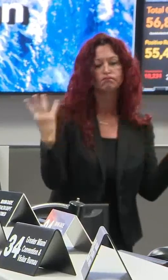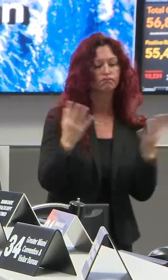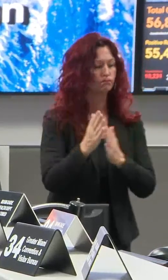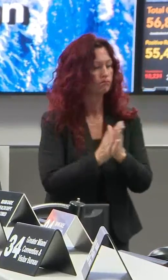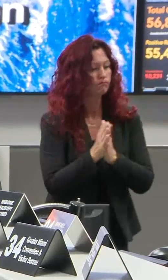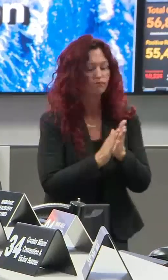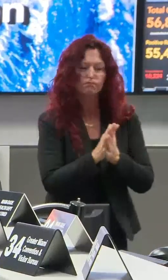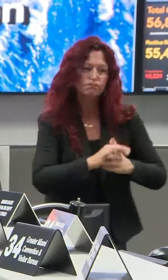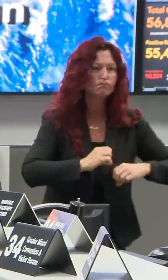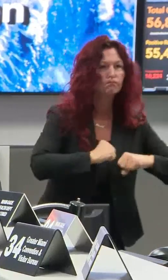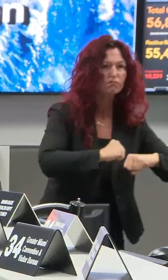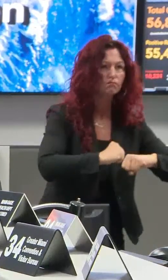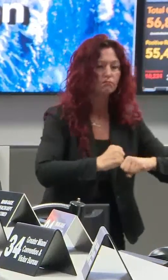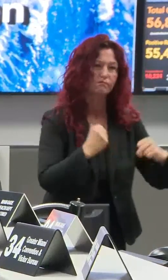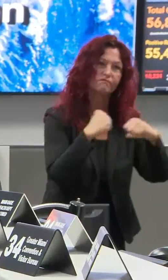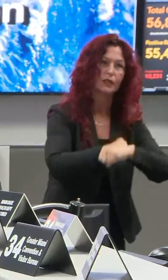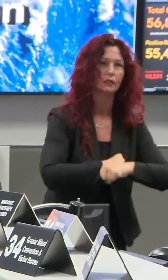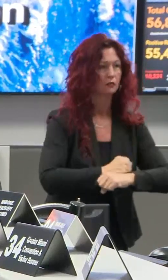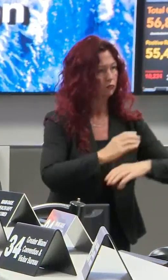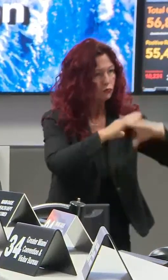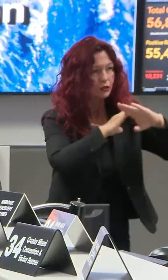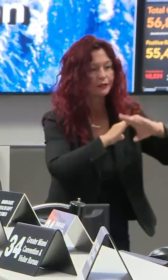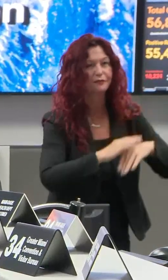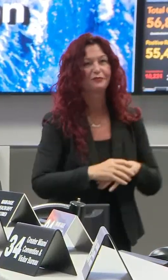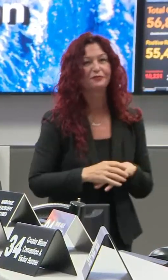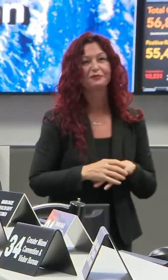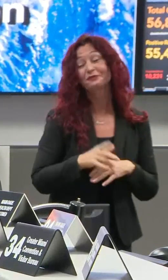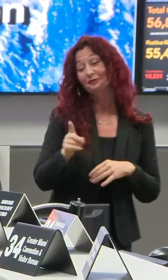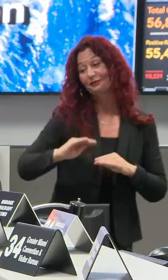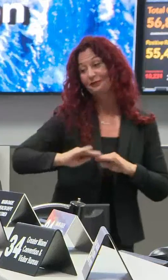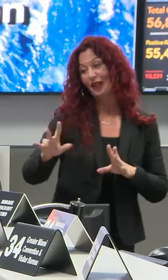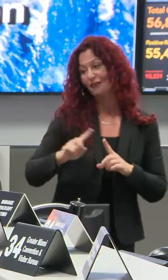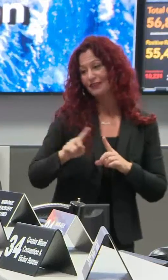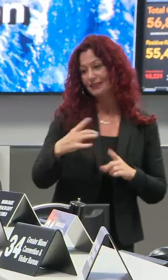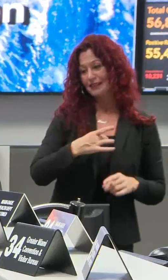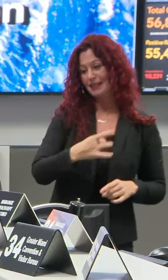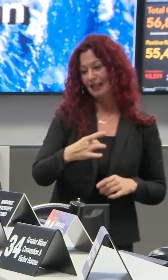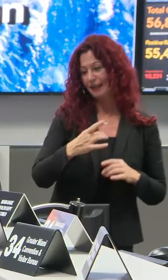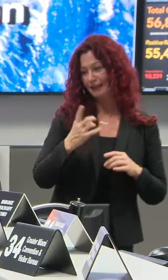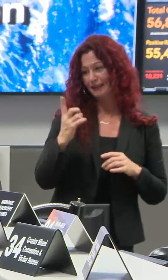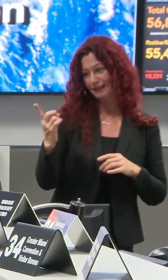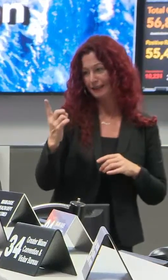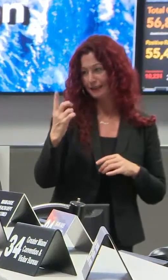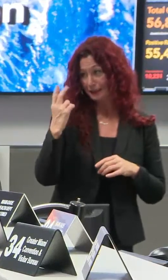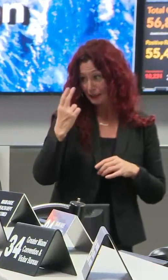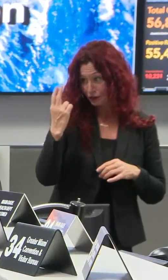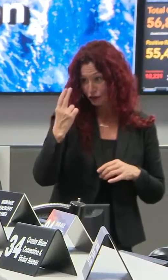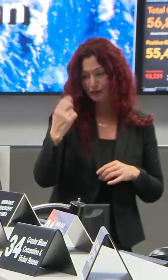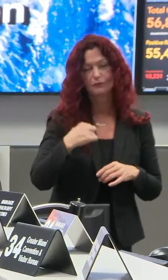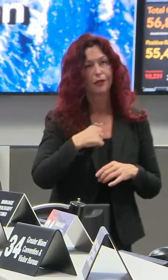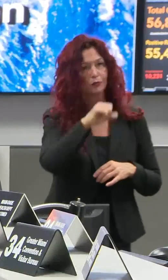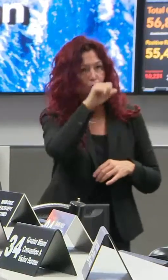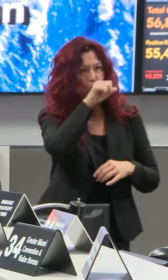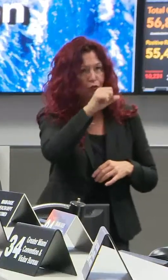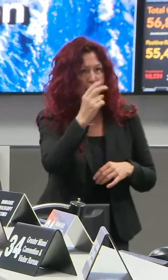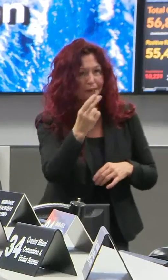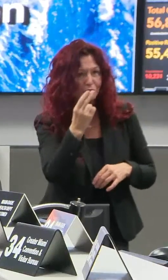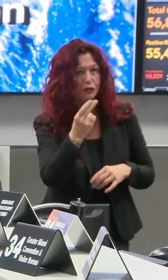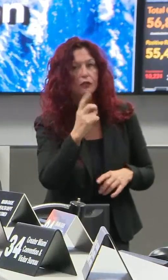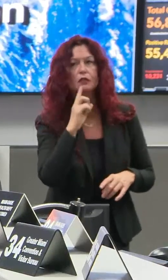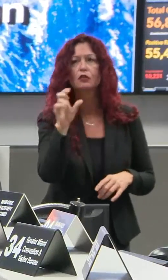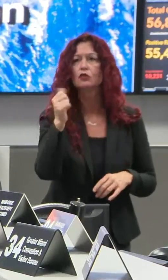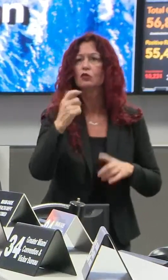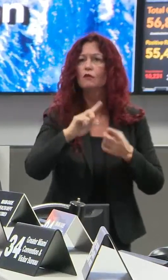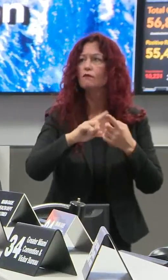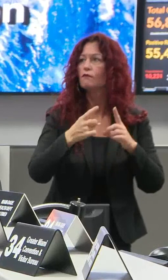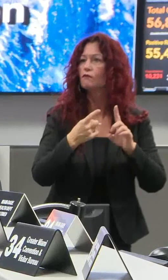the way, which I am also. And I think Richard is here somewhere. Is Richard here? Is